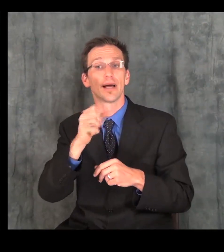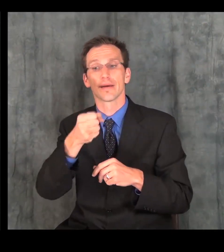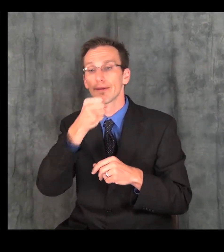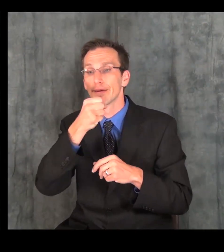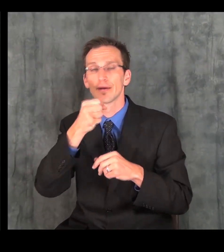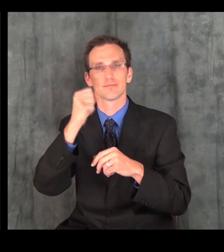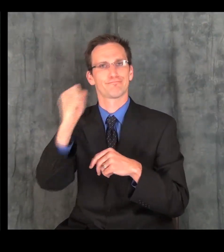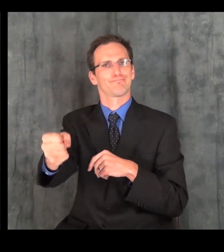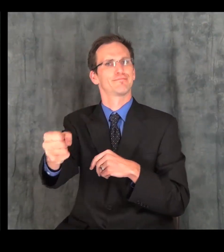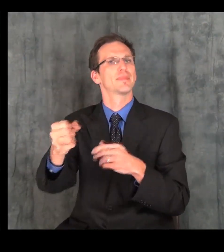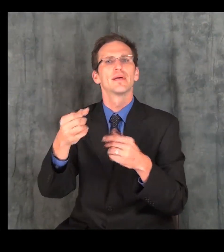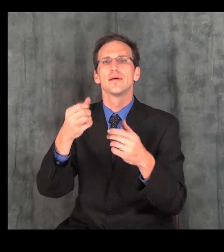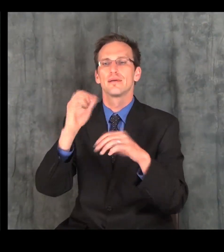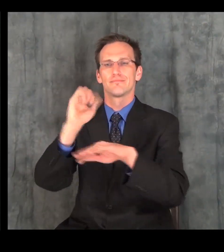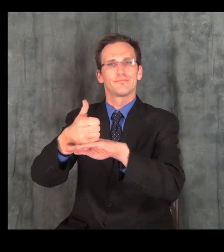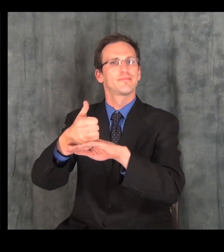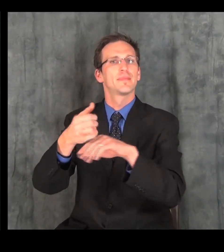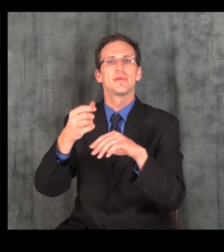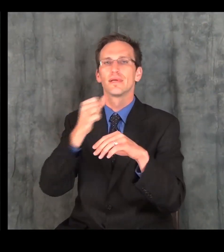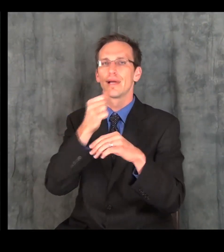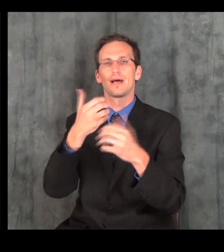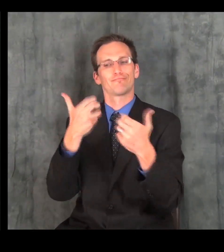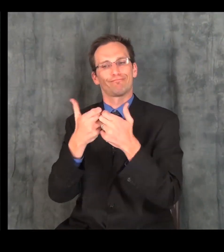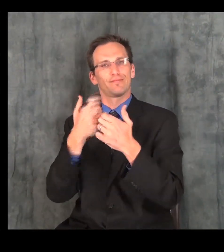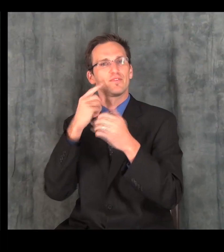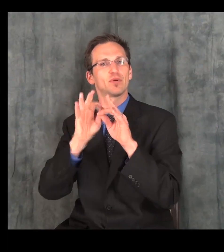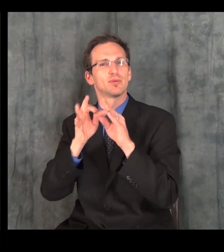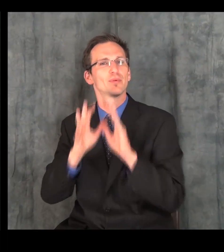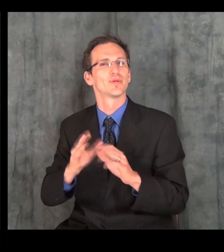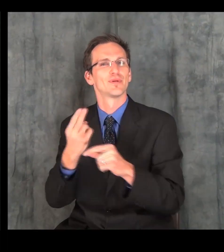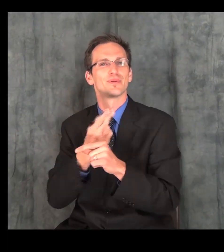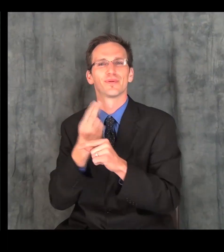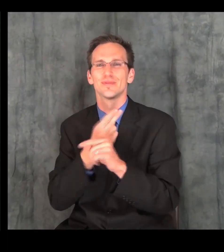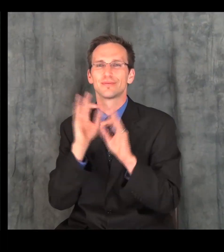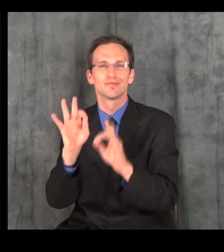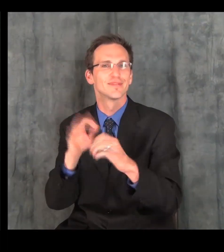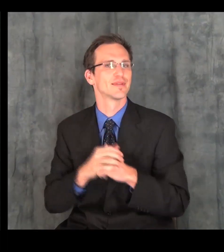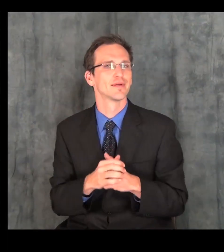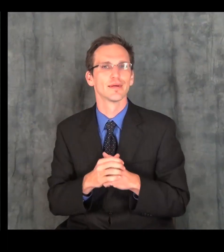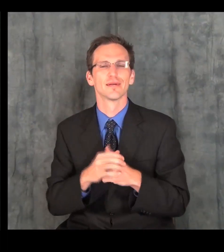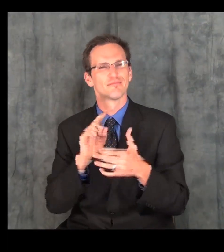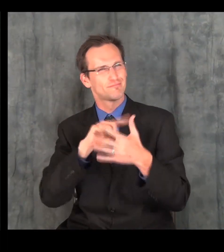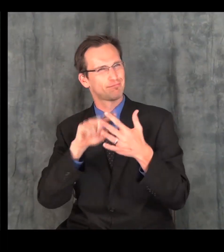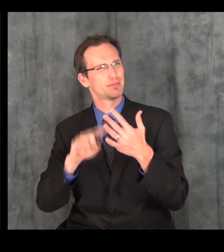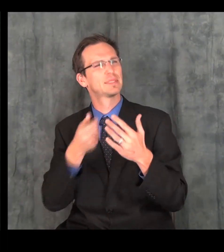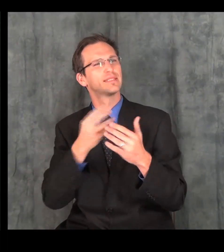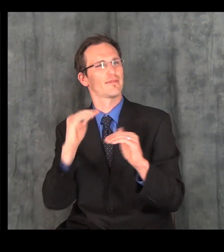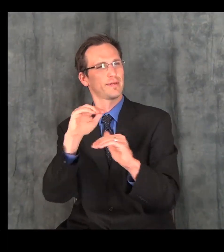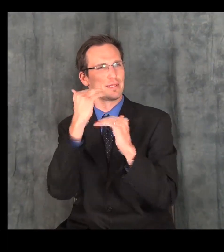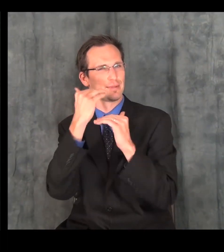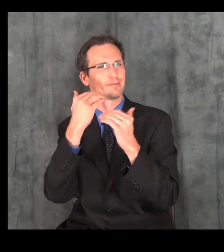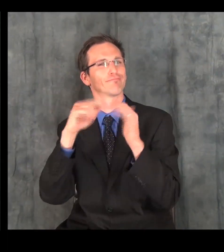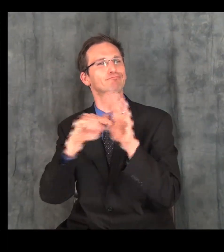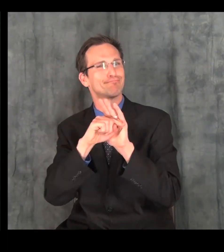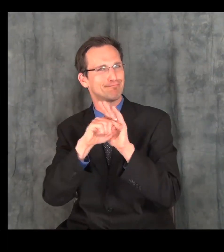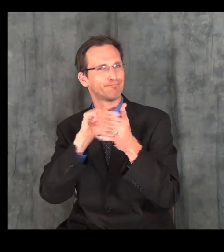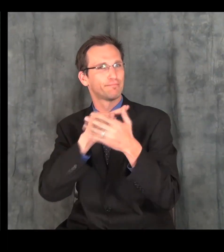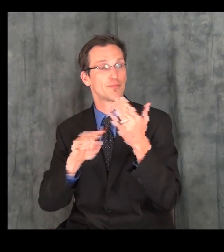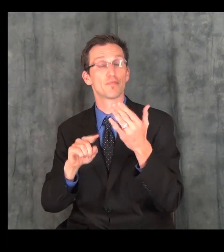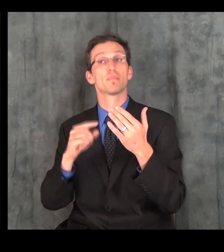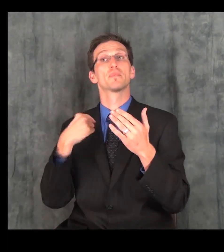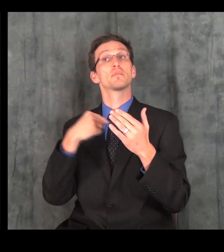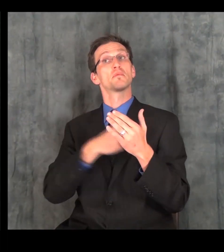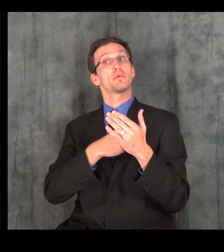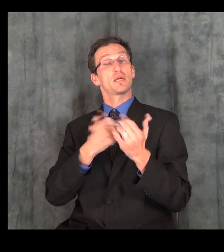which are conducive for interpreters to use. We felt that if the technological